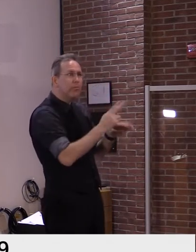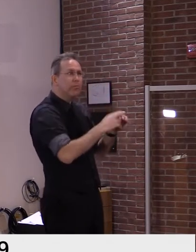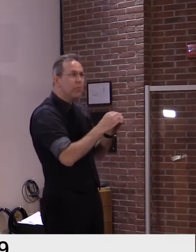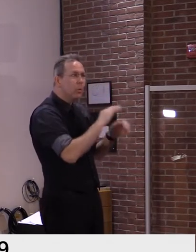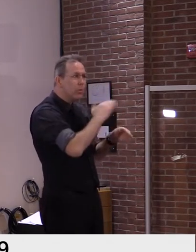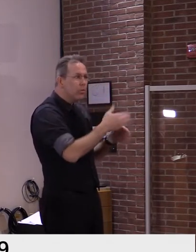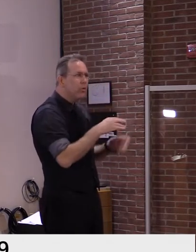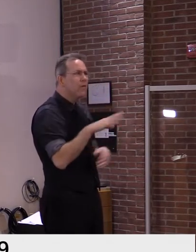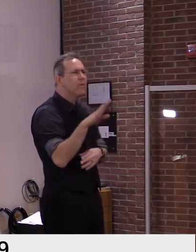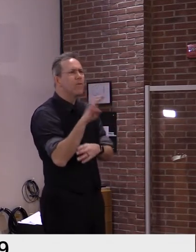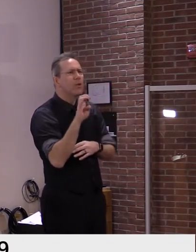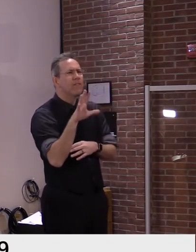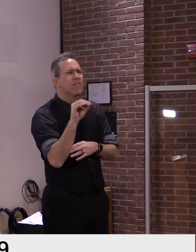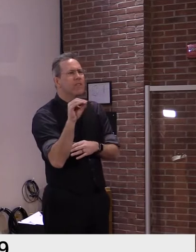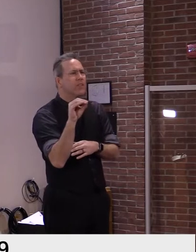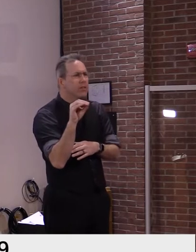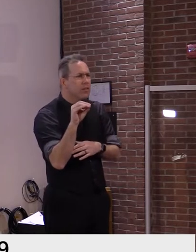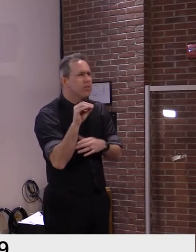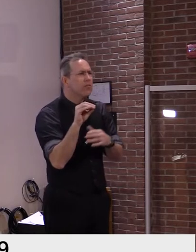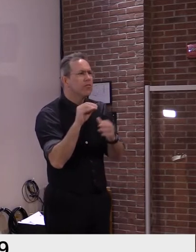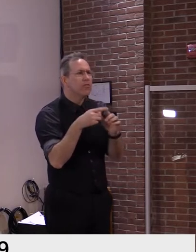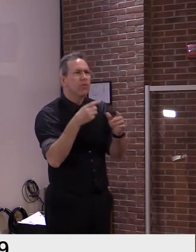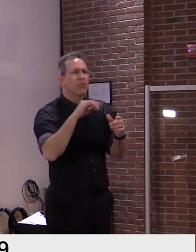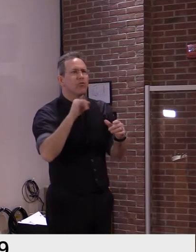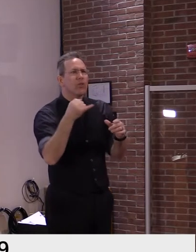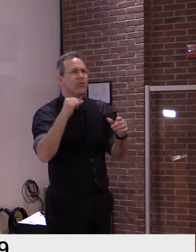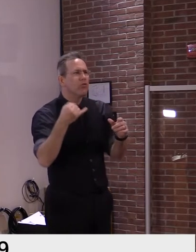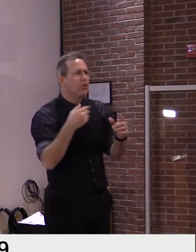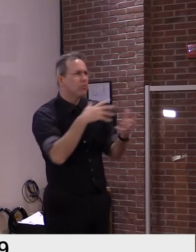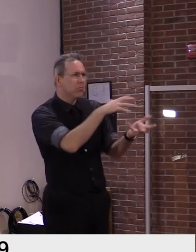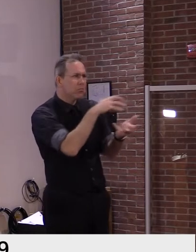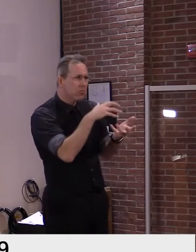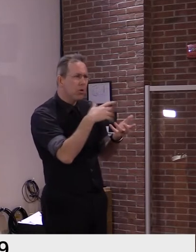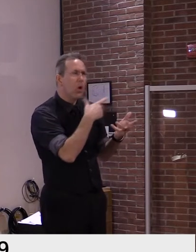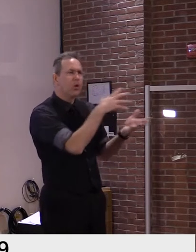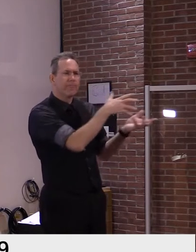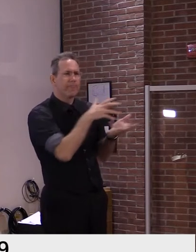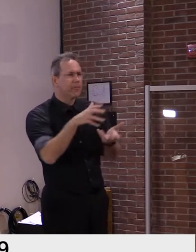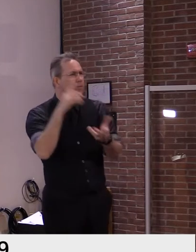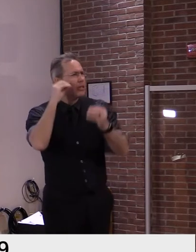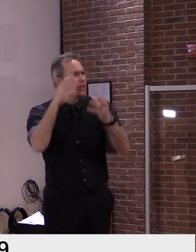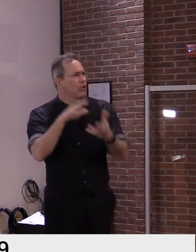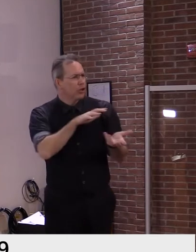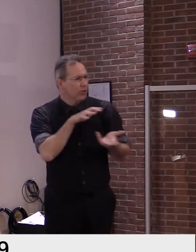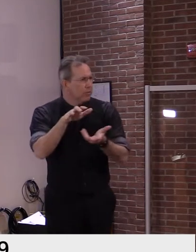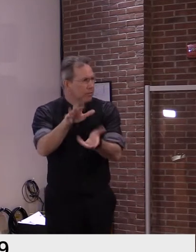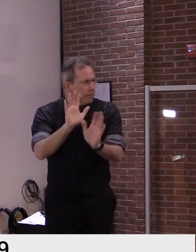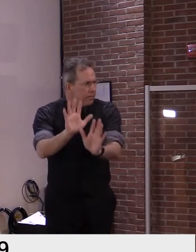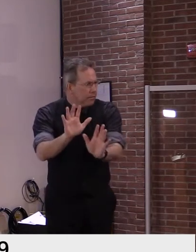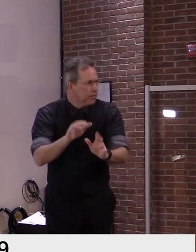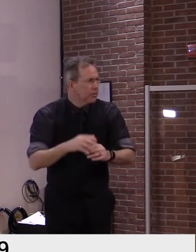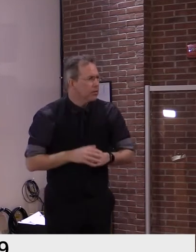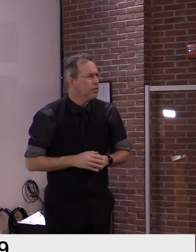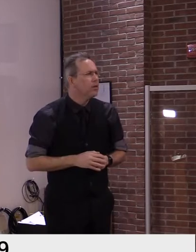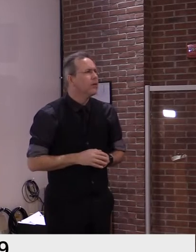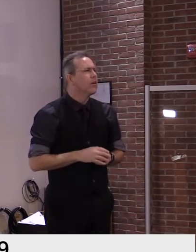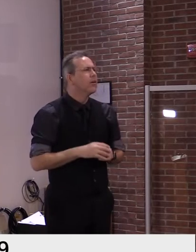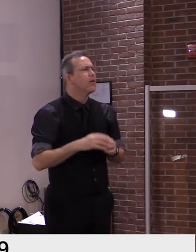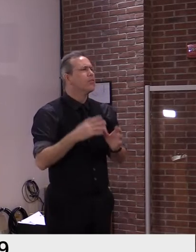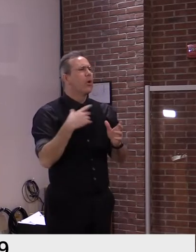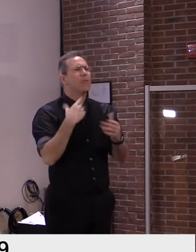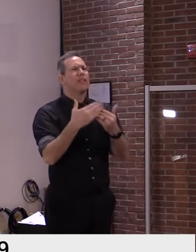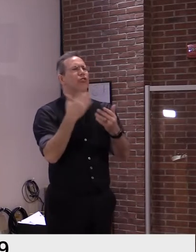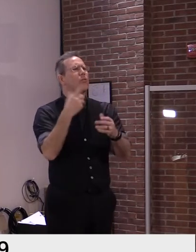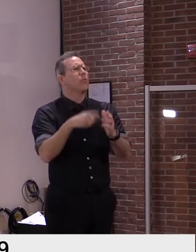supply continues as it moves down. Obviously, that's an easier dose to administer. We hope to have the teachers